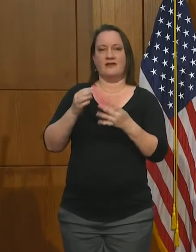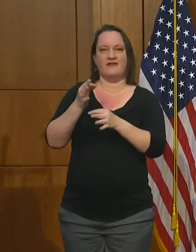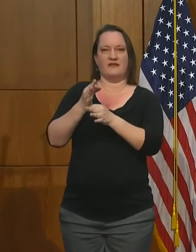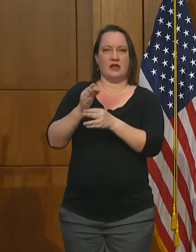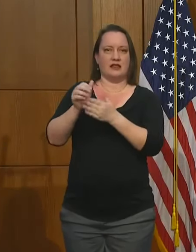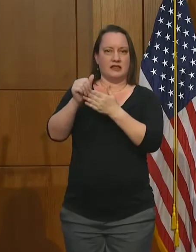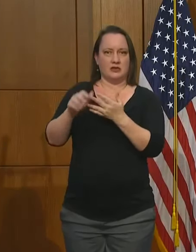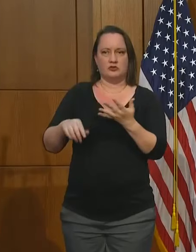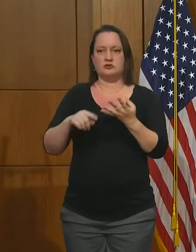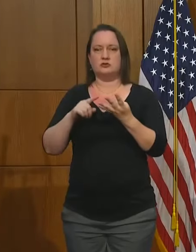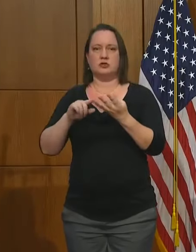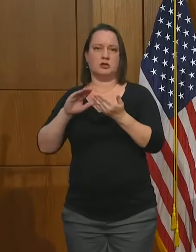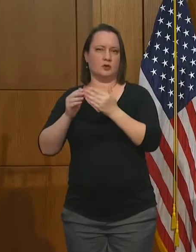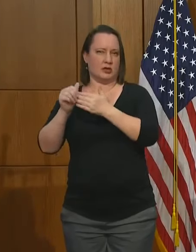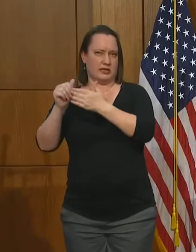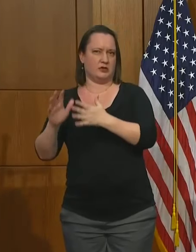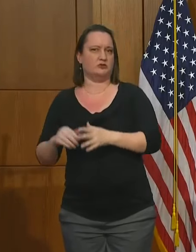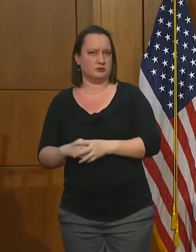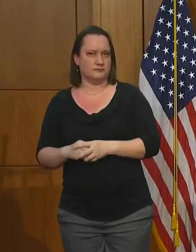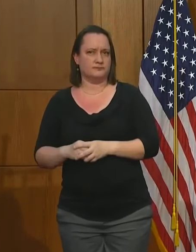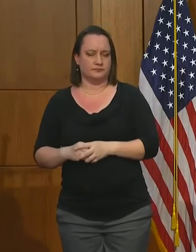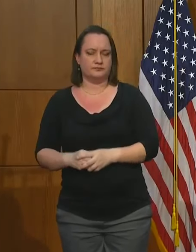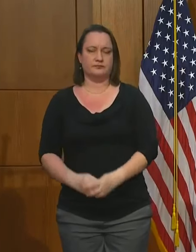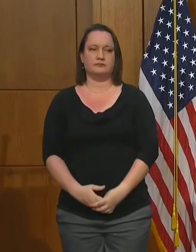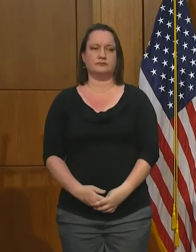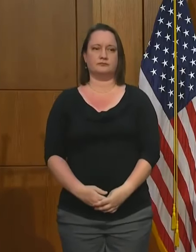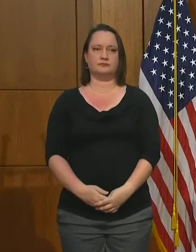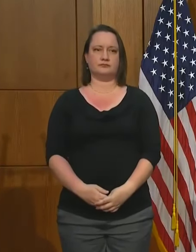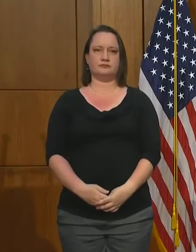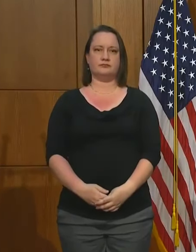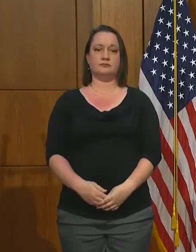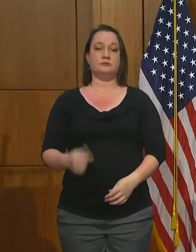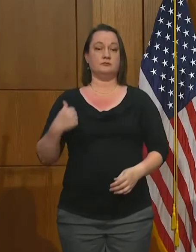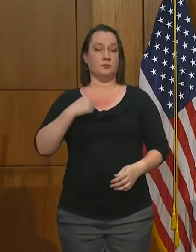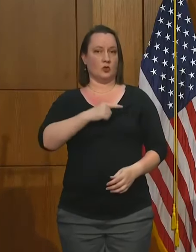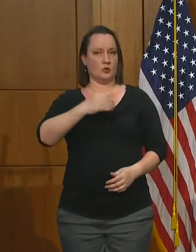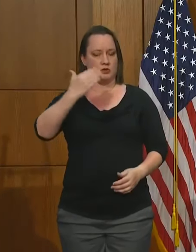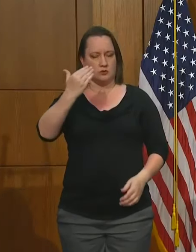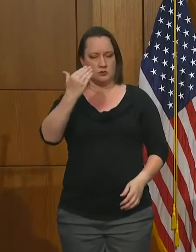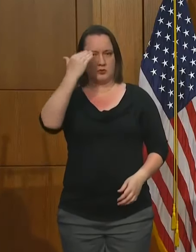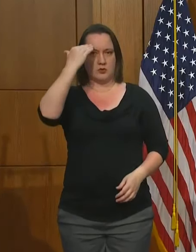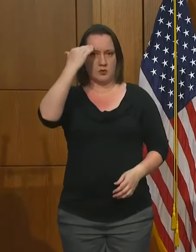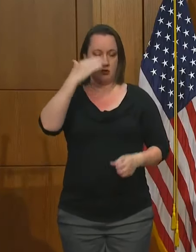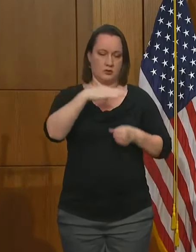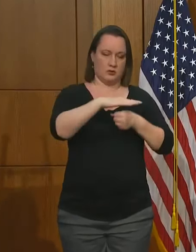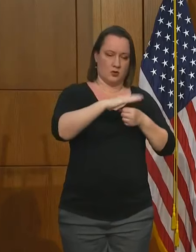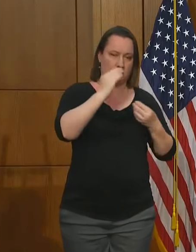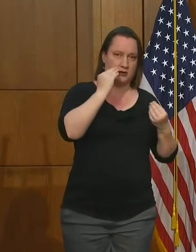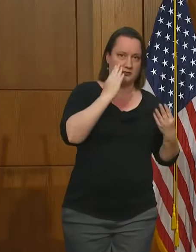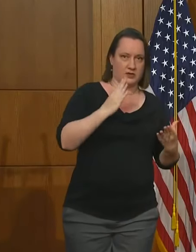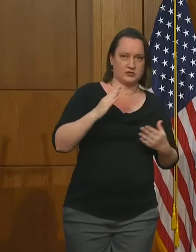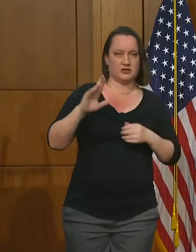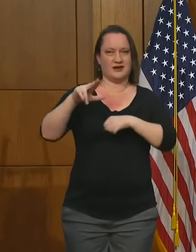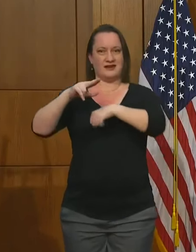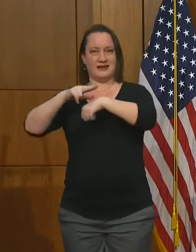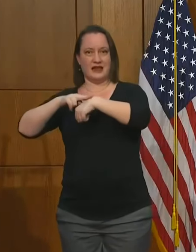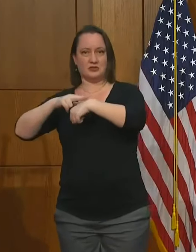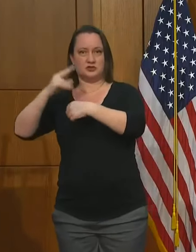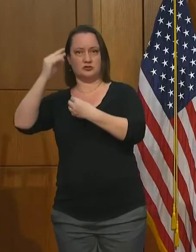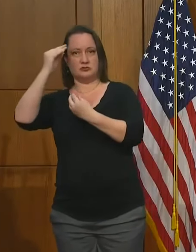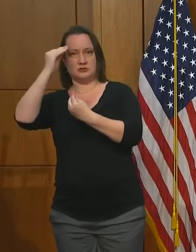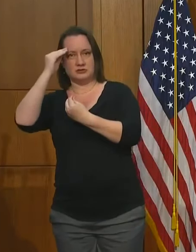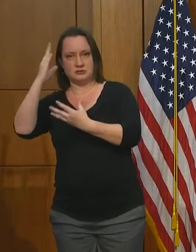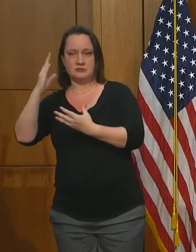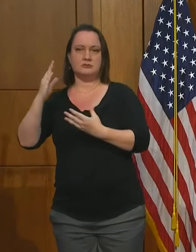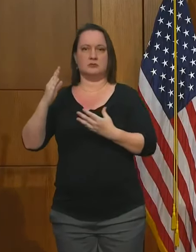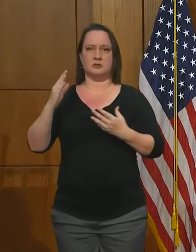leaders. So what we know for sure is that local and national data indicate COVID-19 is exerting